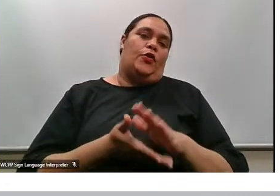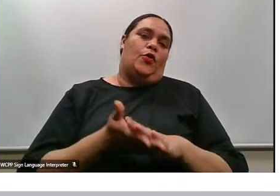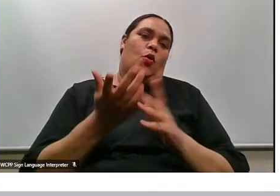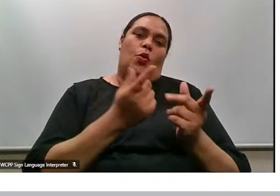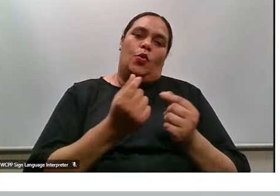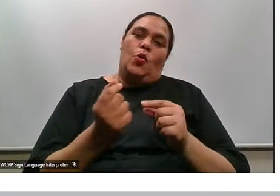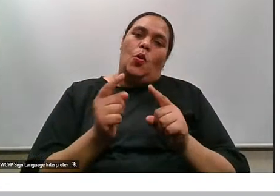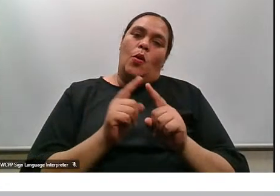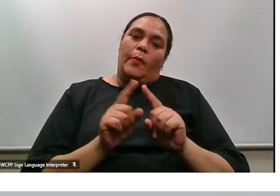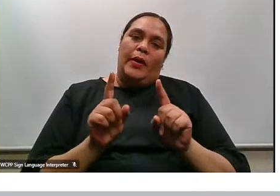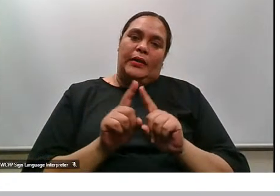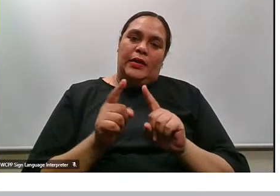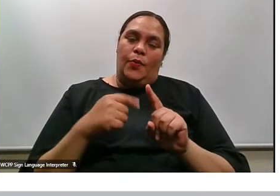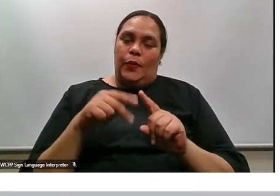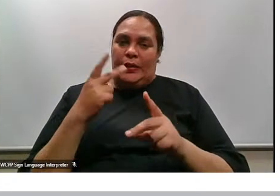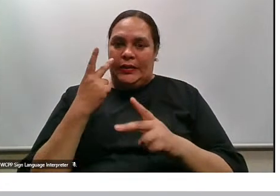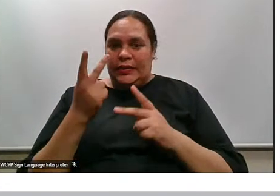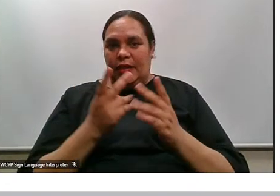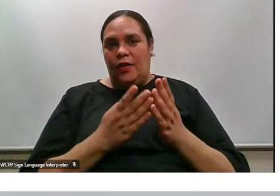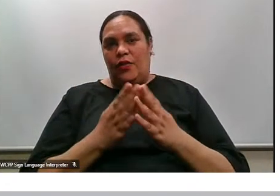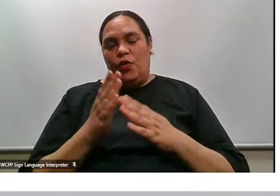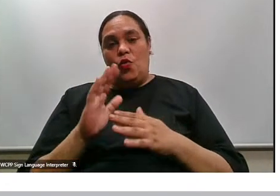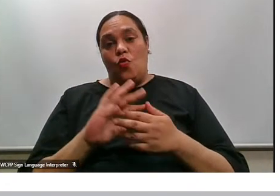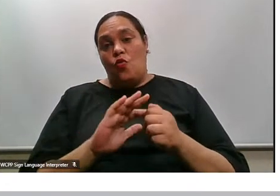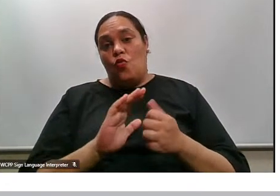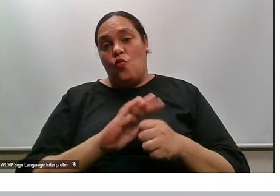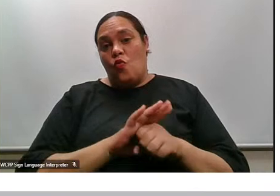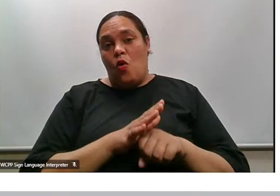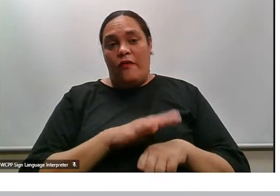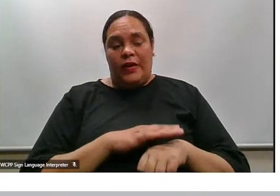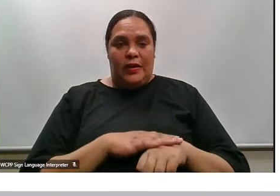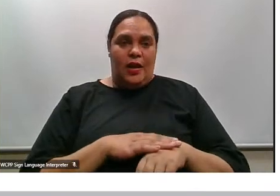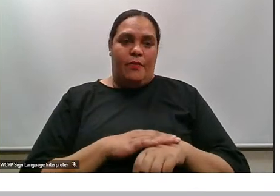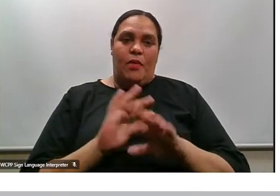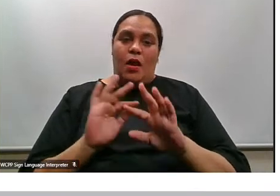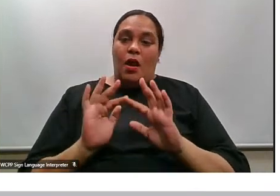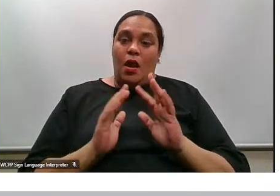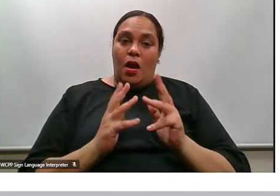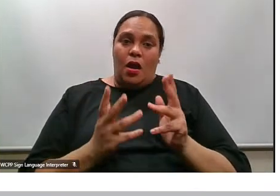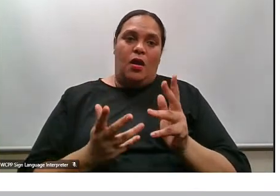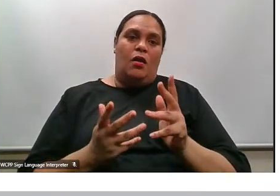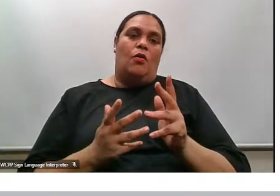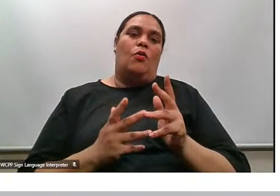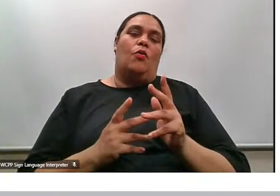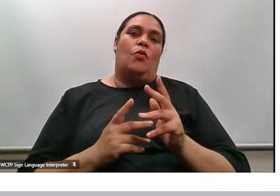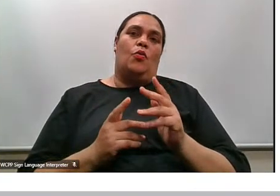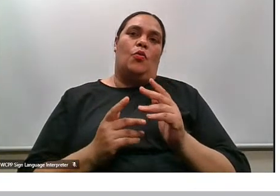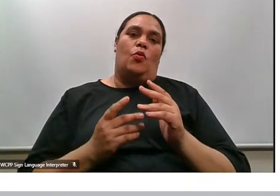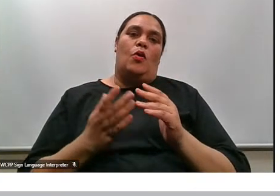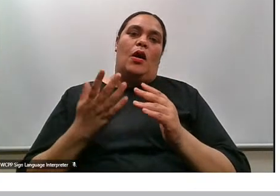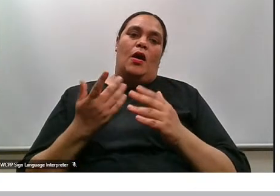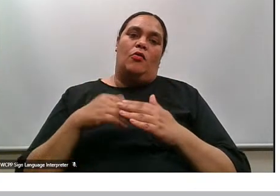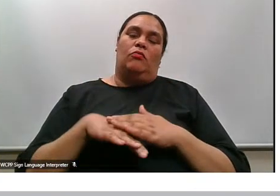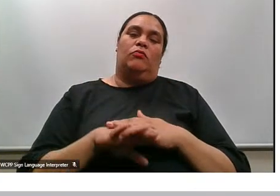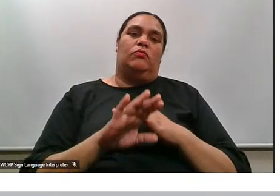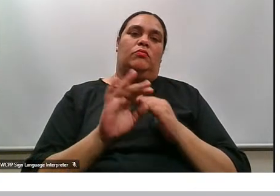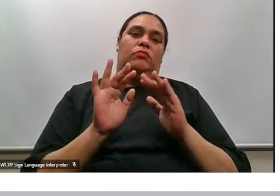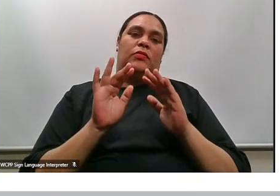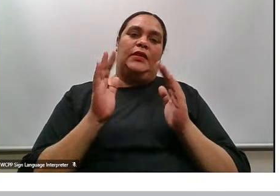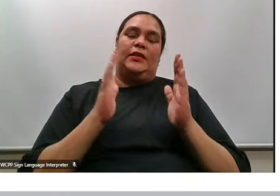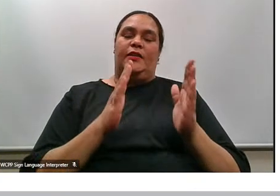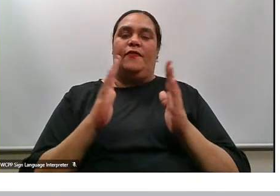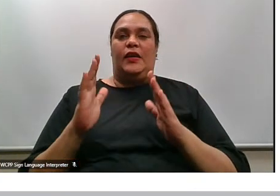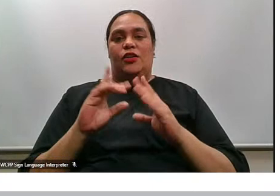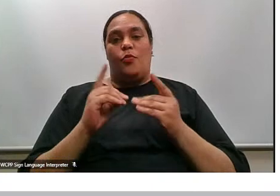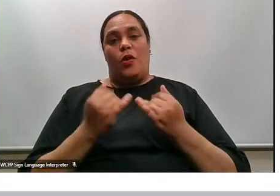But we've seen during the COVID how interfacing departments like yours